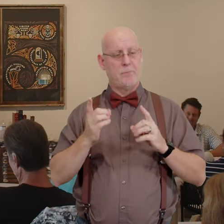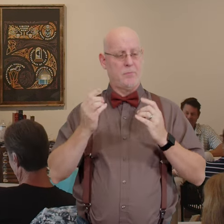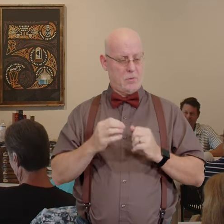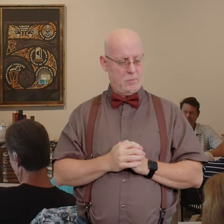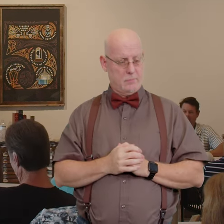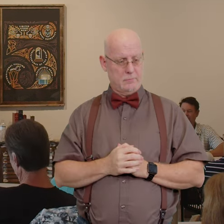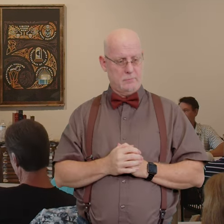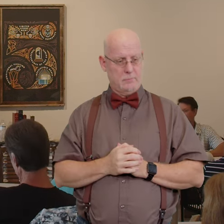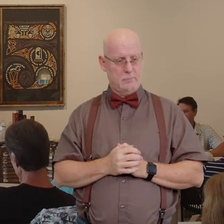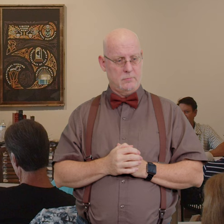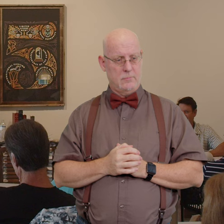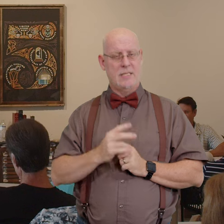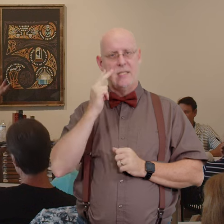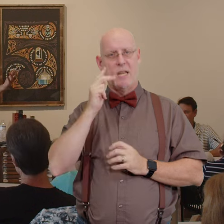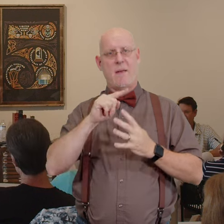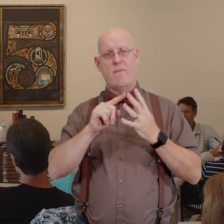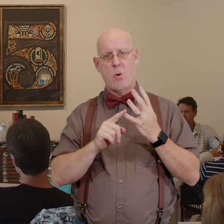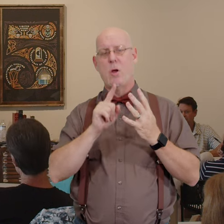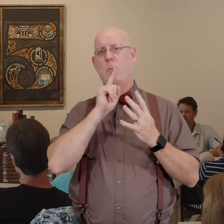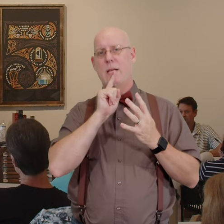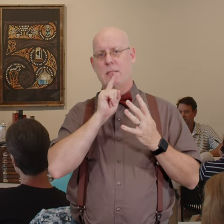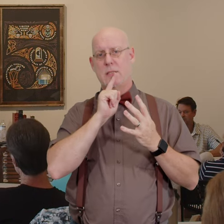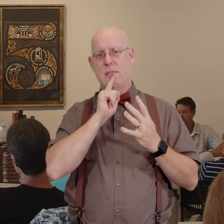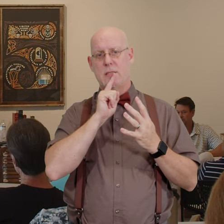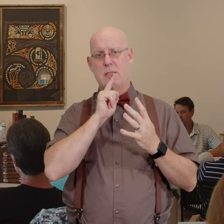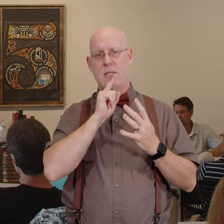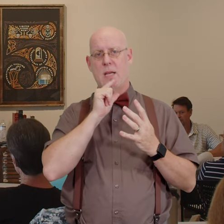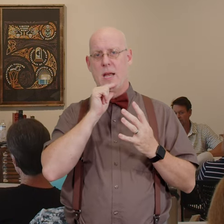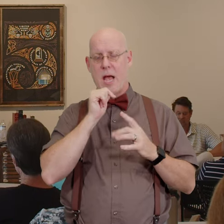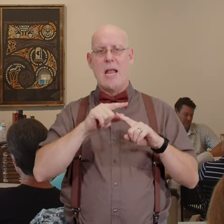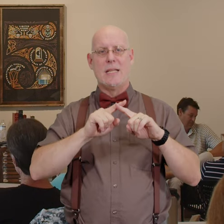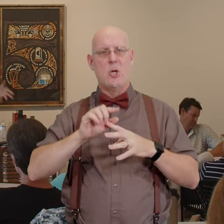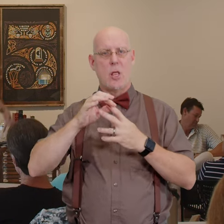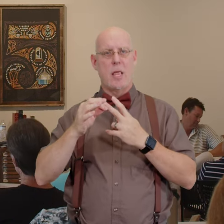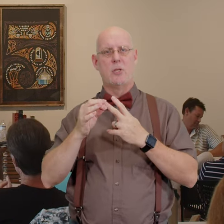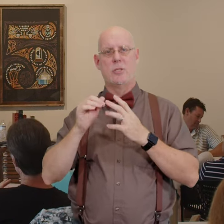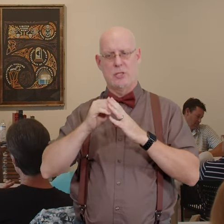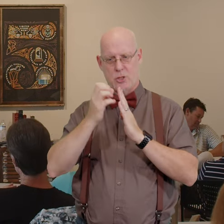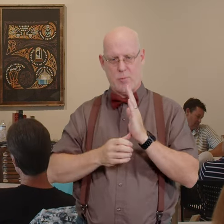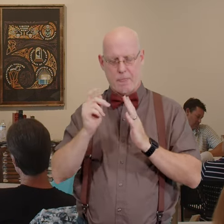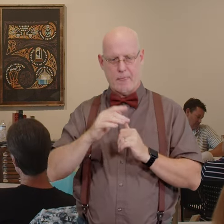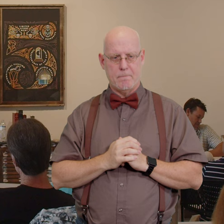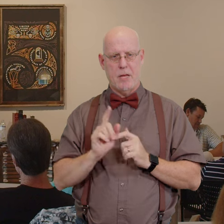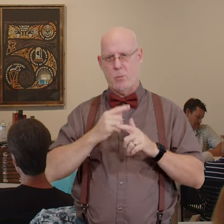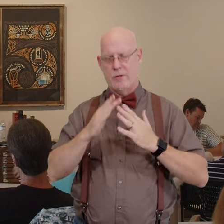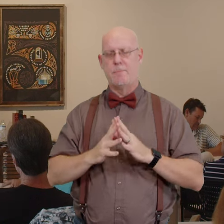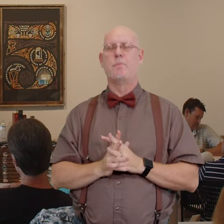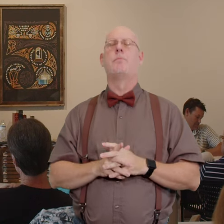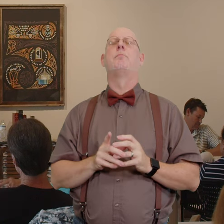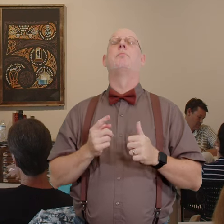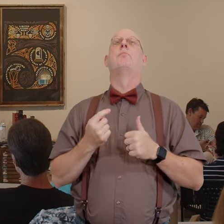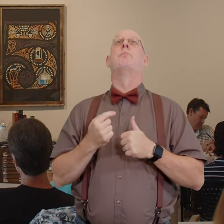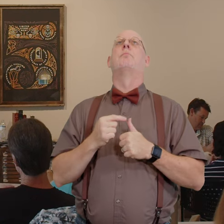But what we're going to do is we're going to see four realities of unconditional election here in the passage. Okay? And we'll be done.